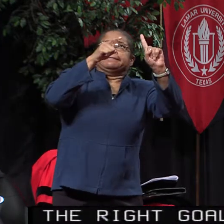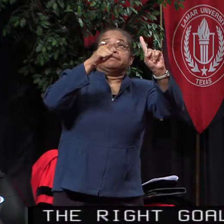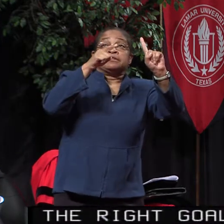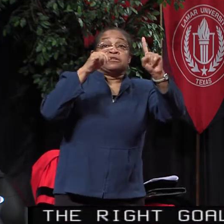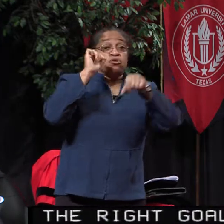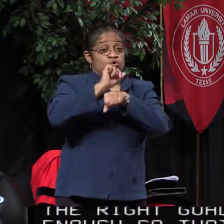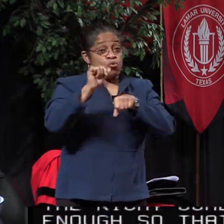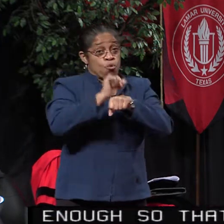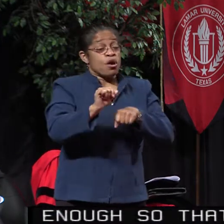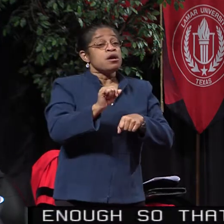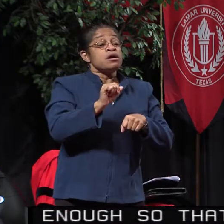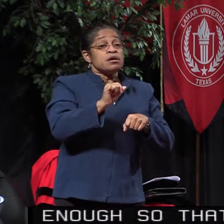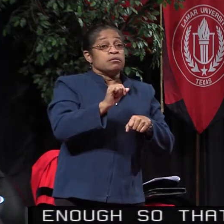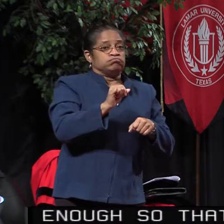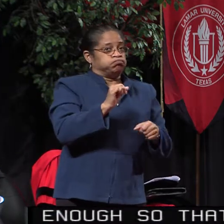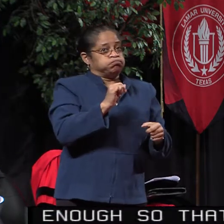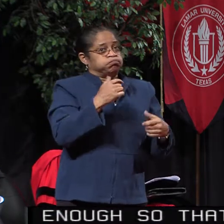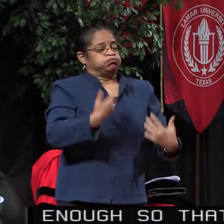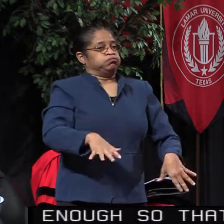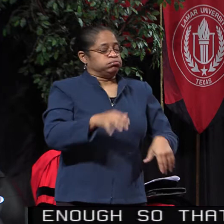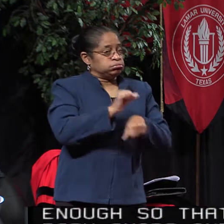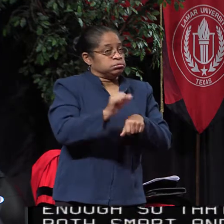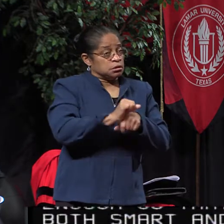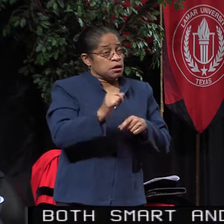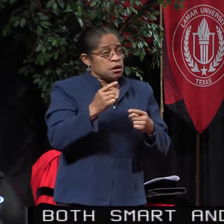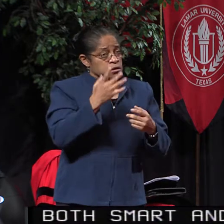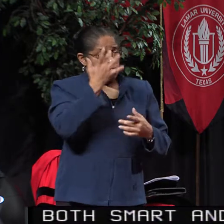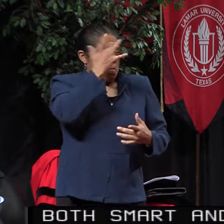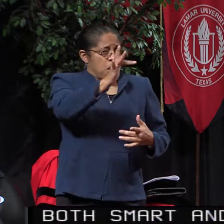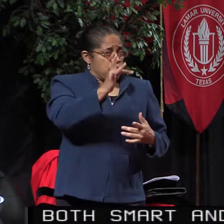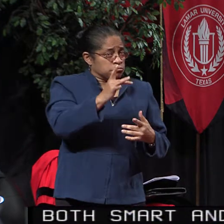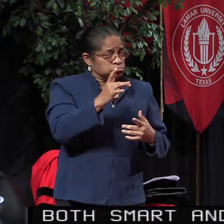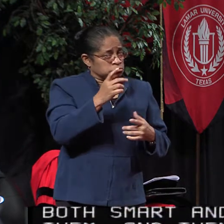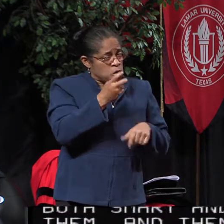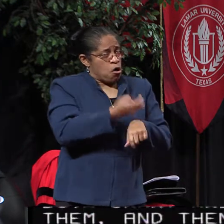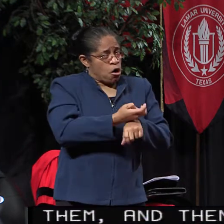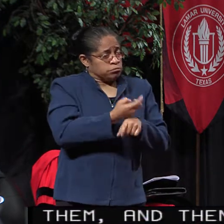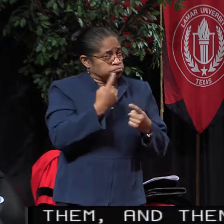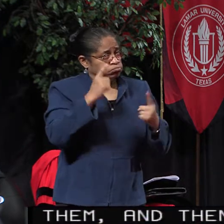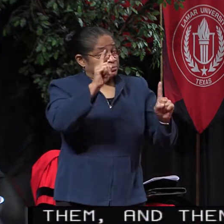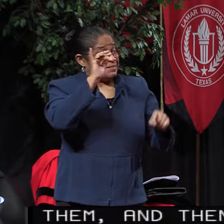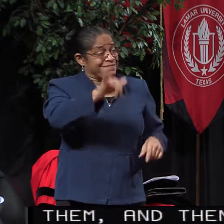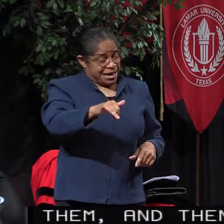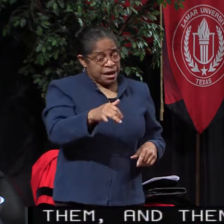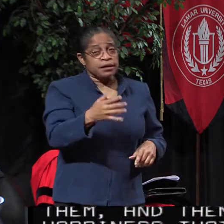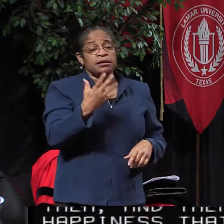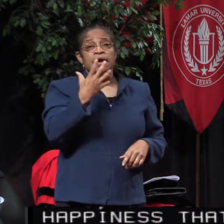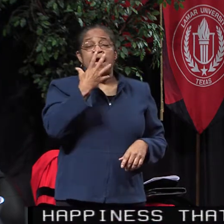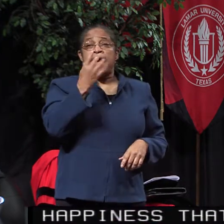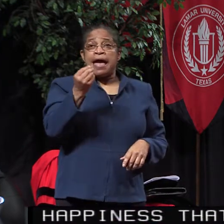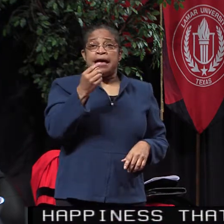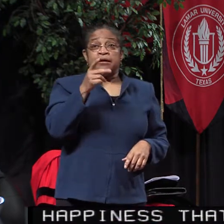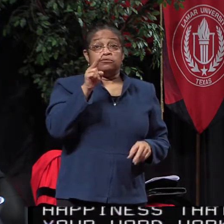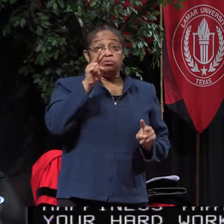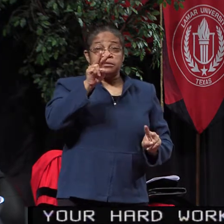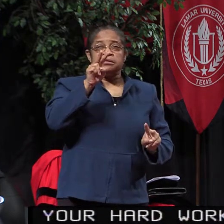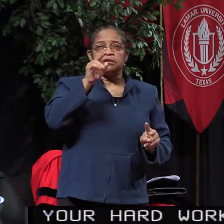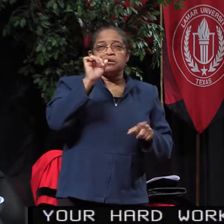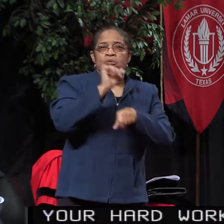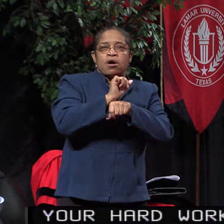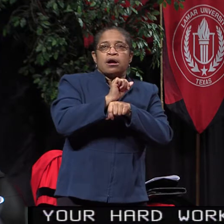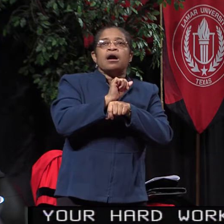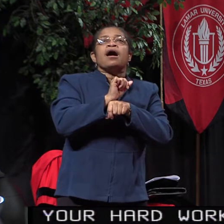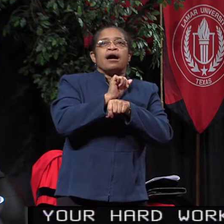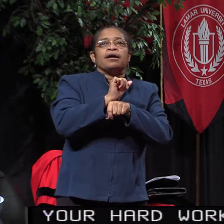smart and hard to achieve them. And you will feel that happiness that comes from seeing your hard work and excellent preparation pay